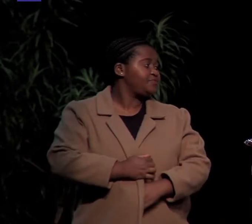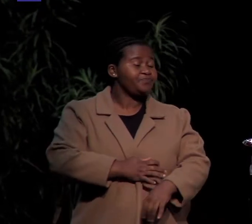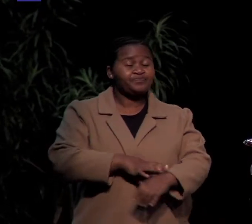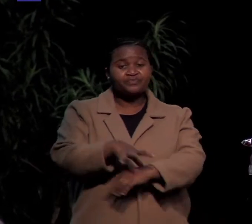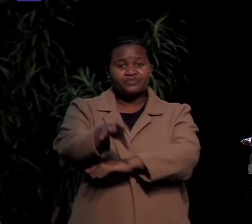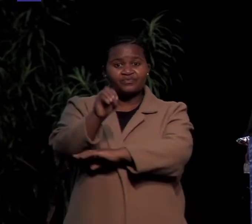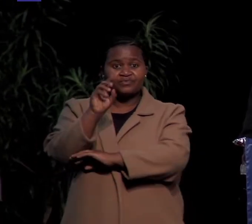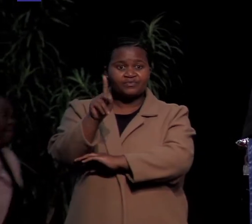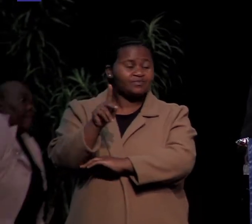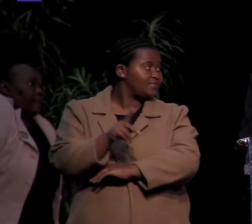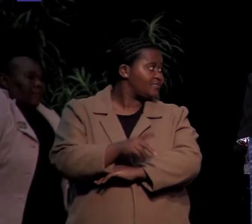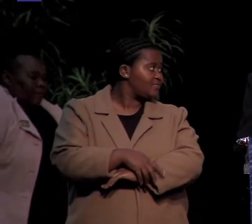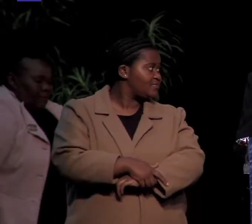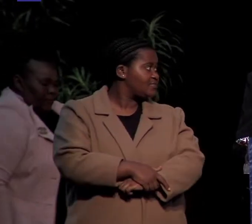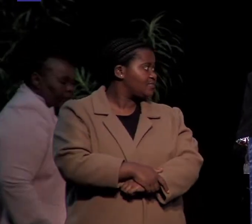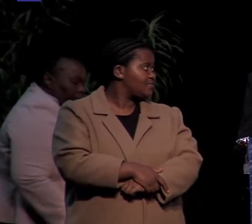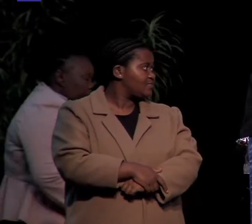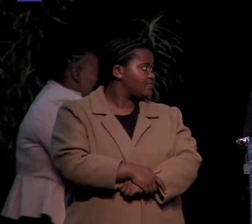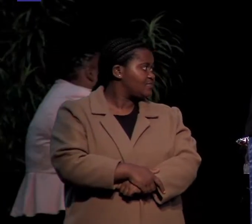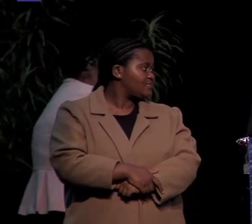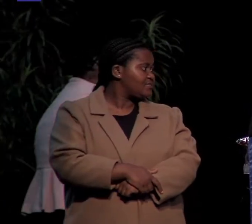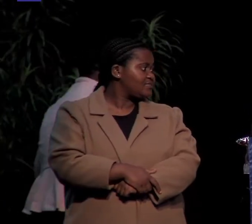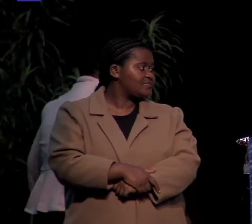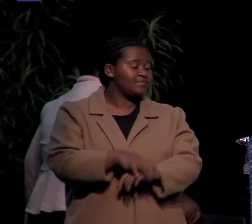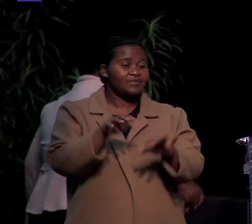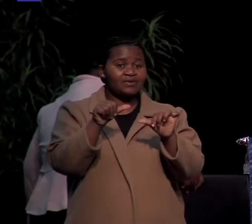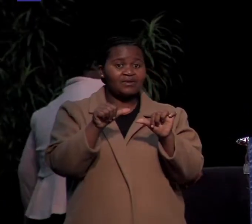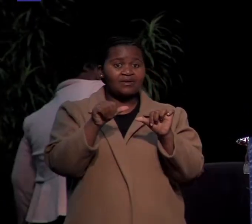Okay. Isathethe ukuthi ungaqali phakathi uqhubeke la ugcine khona.